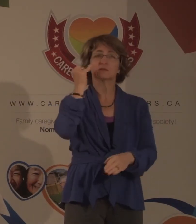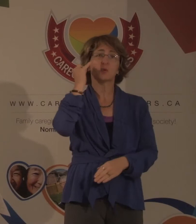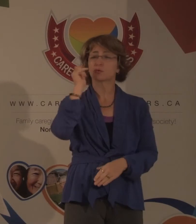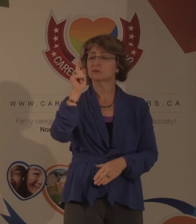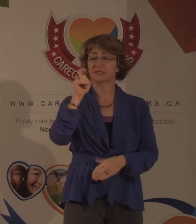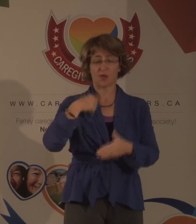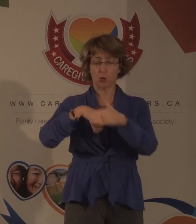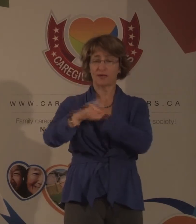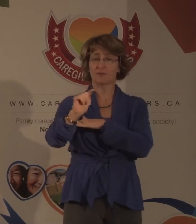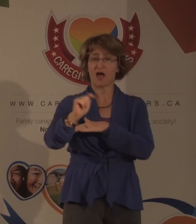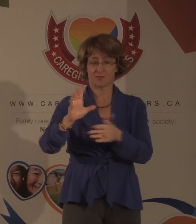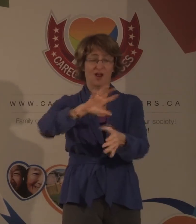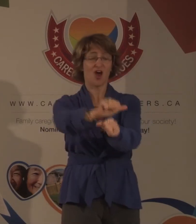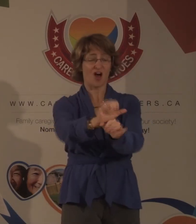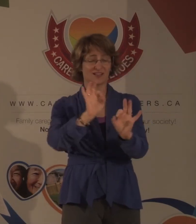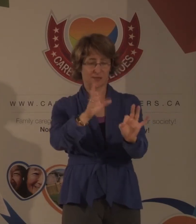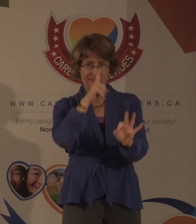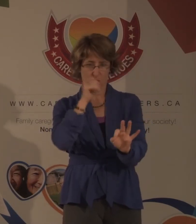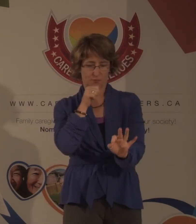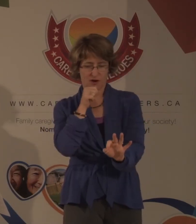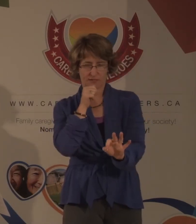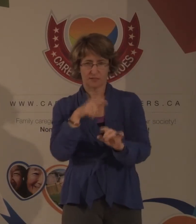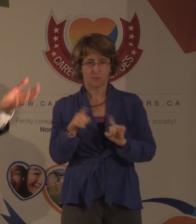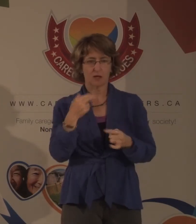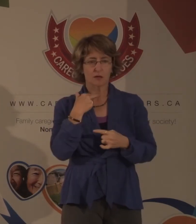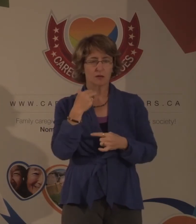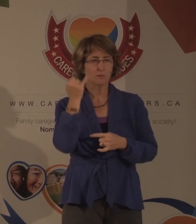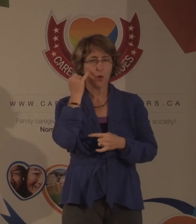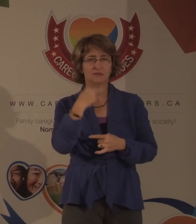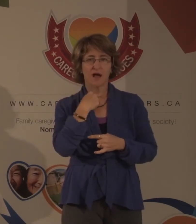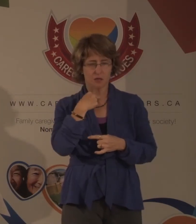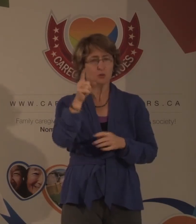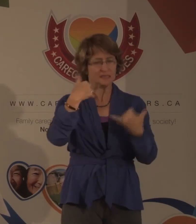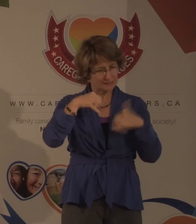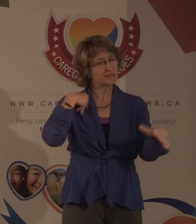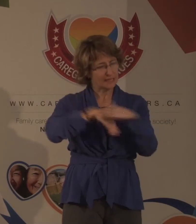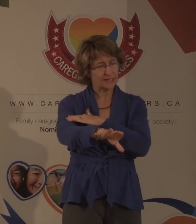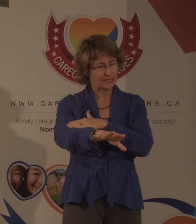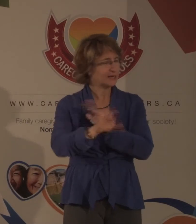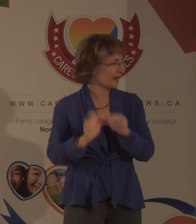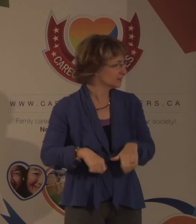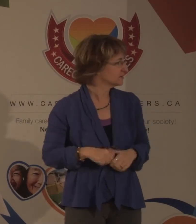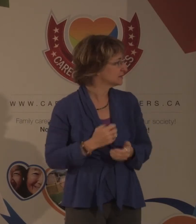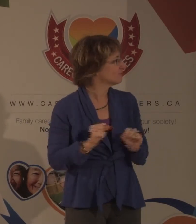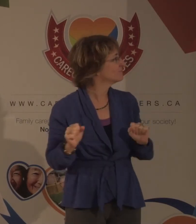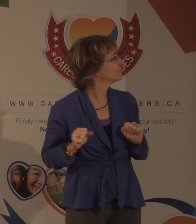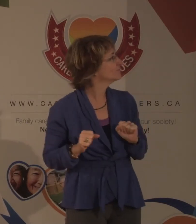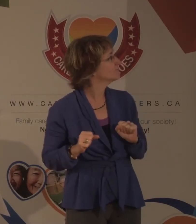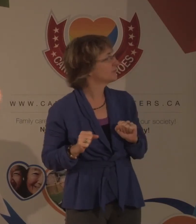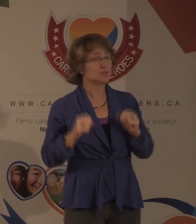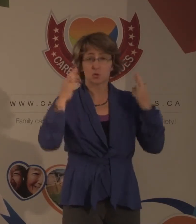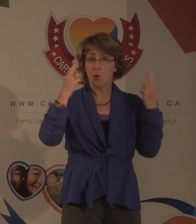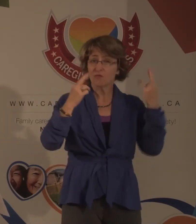it means that, you know, they can lock the door because they want to lock the door, but it means that if you can get in, you can still get in. So I